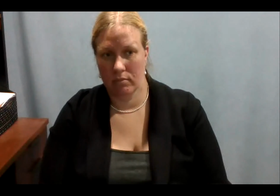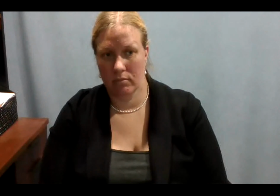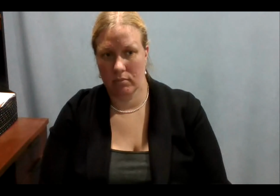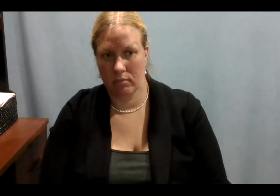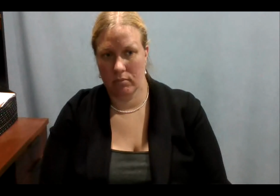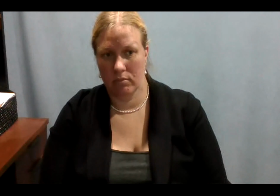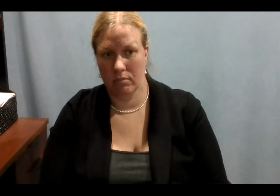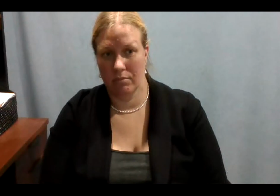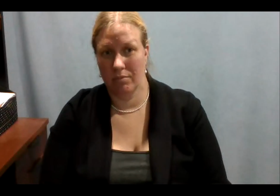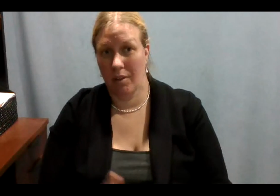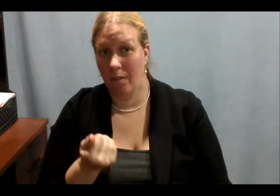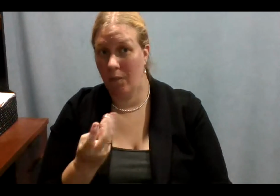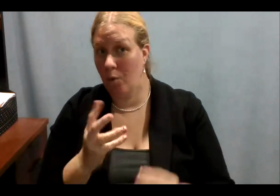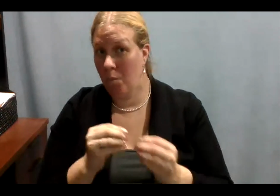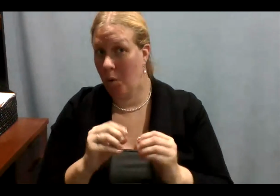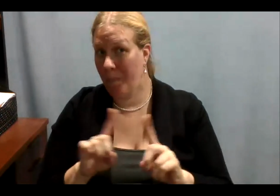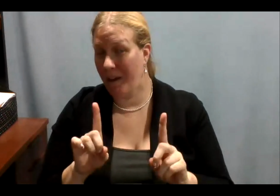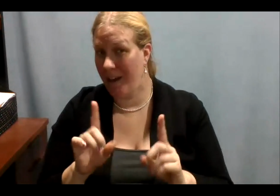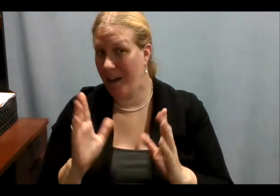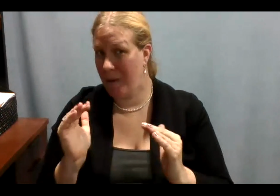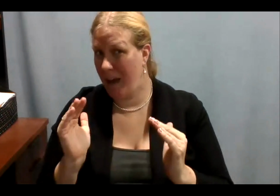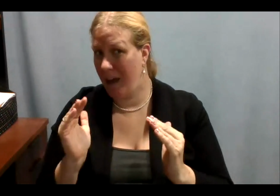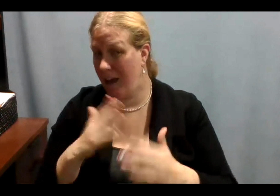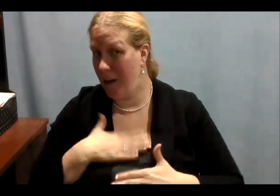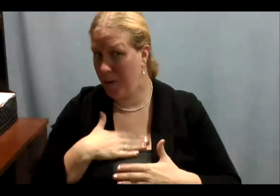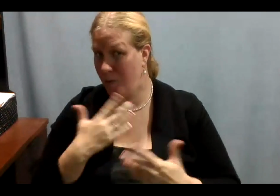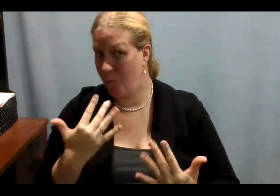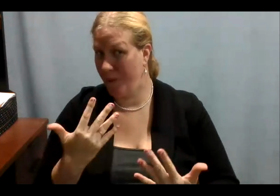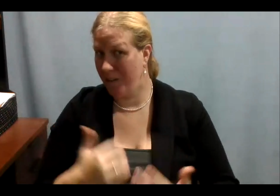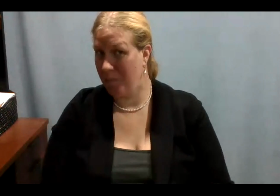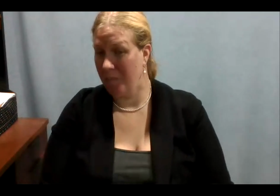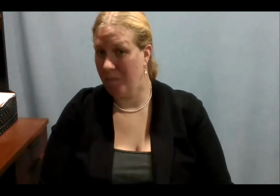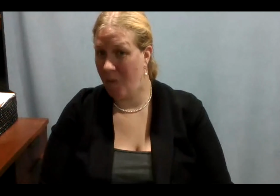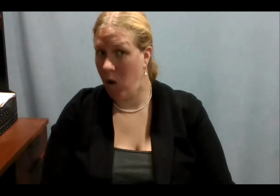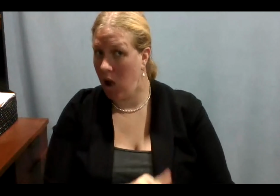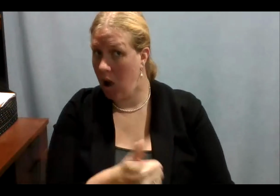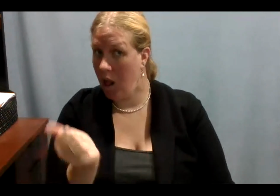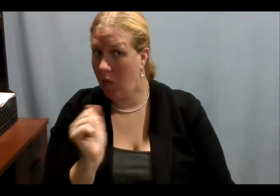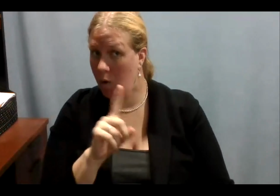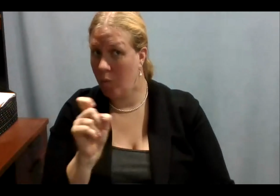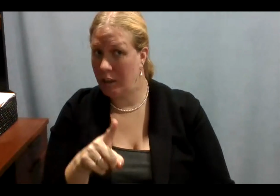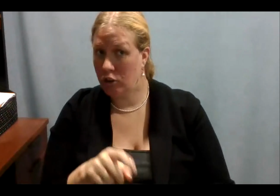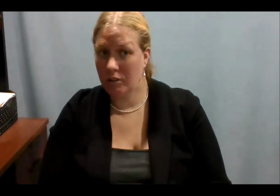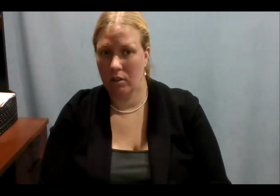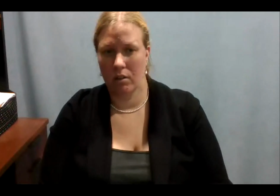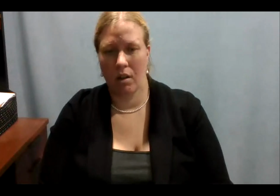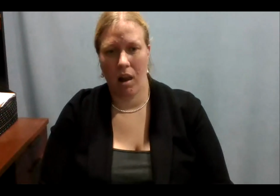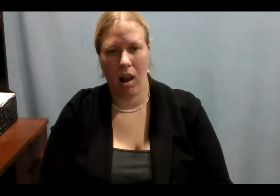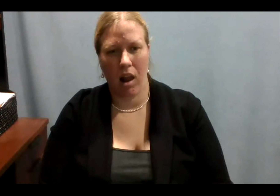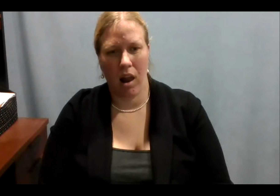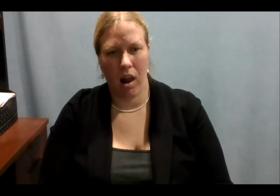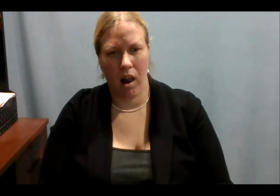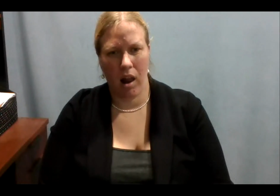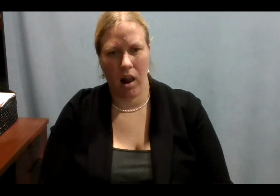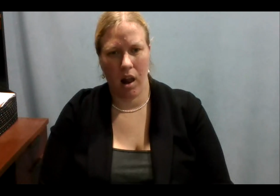And I've got a few more, but I'm happy to defer for a bit. Others have questions before we go back to Tom. Go ahead, Kyle.